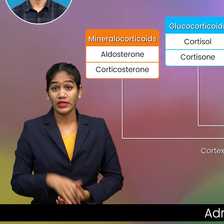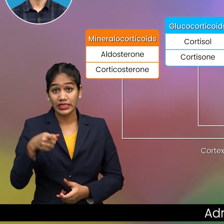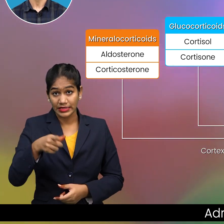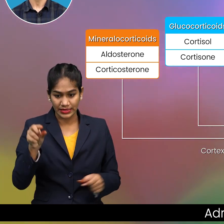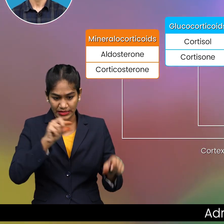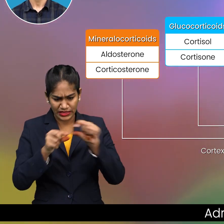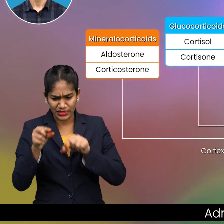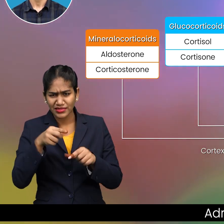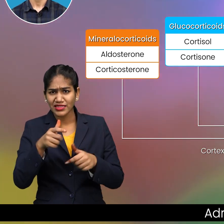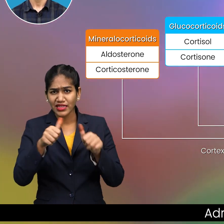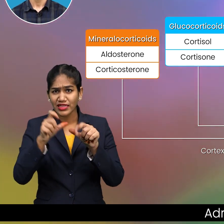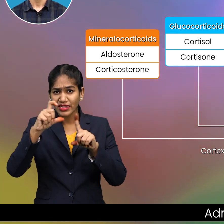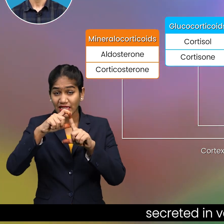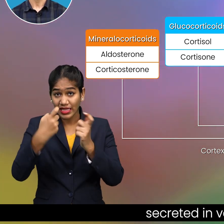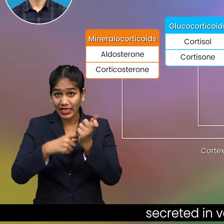Adrenaline is